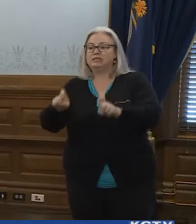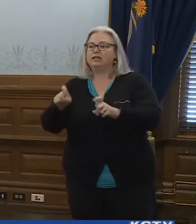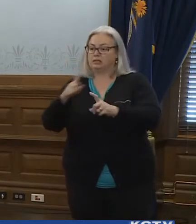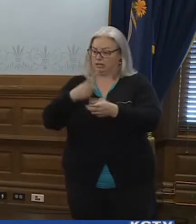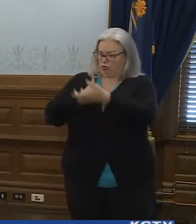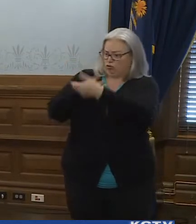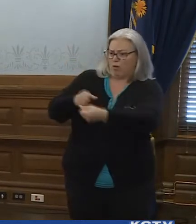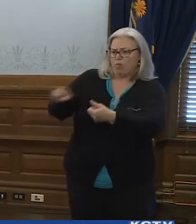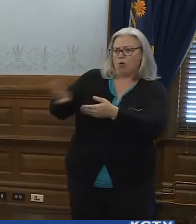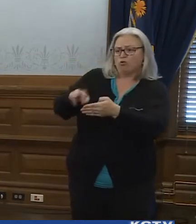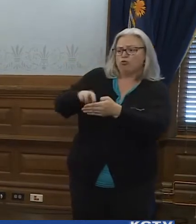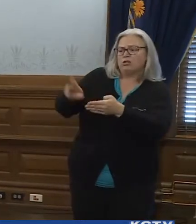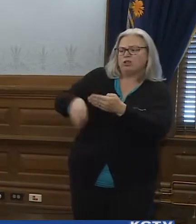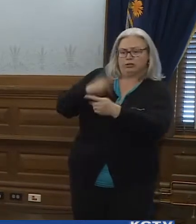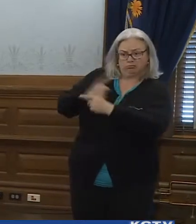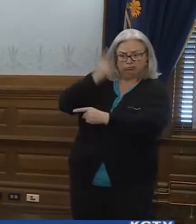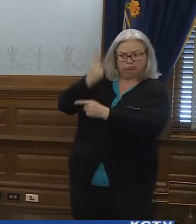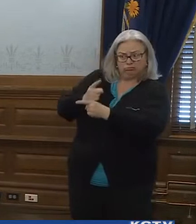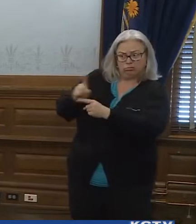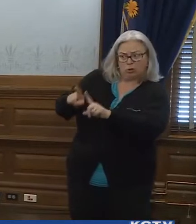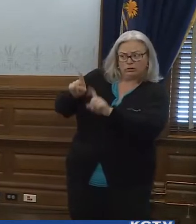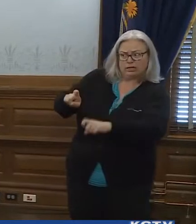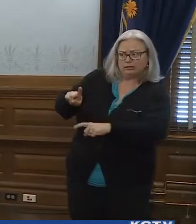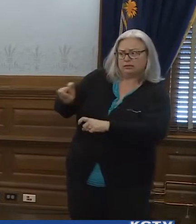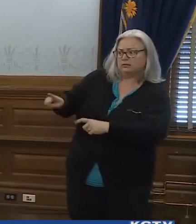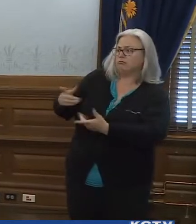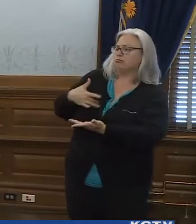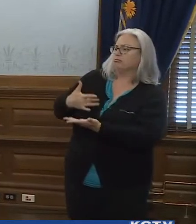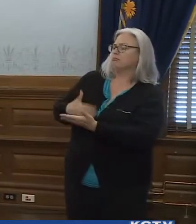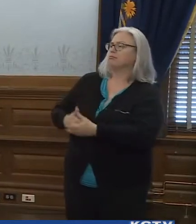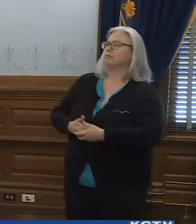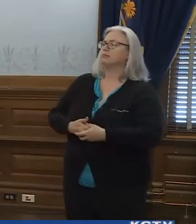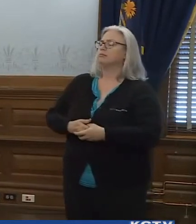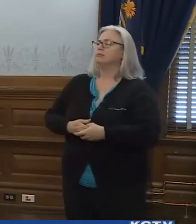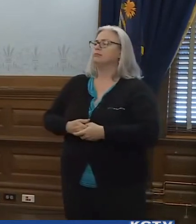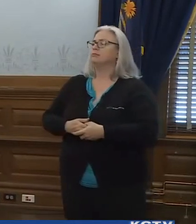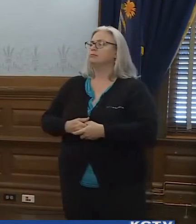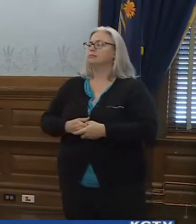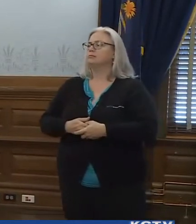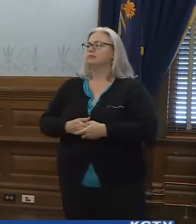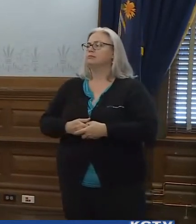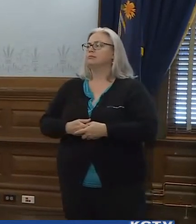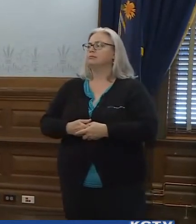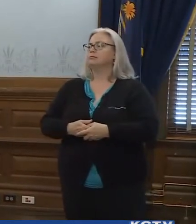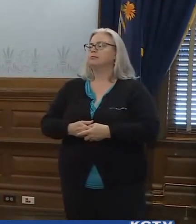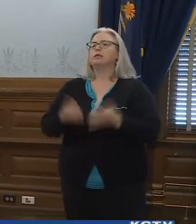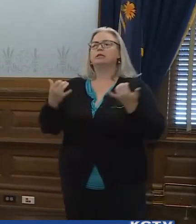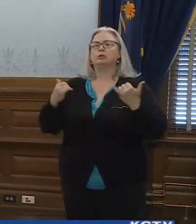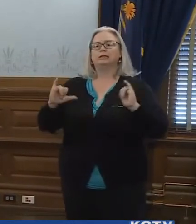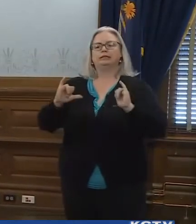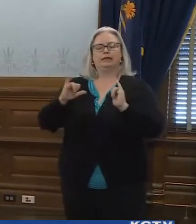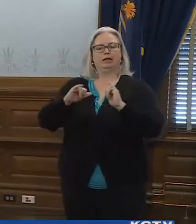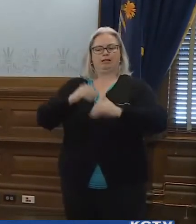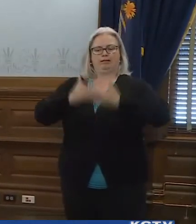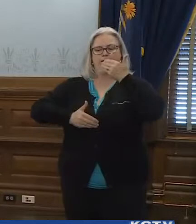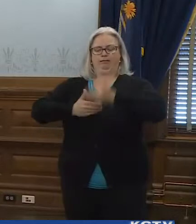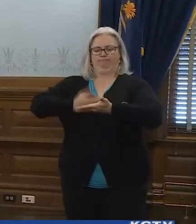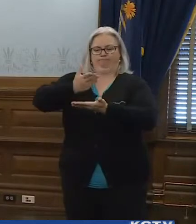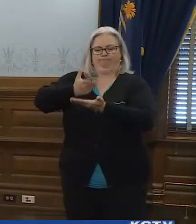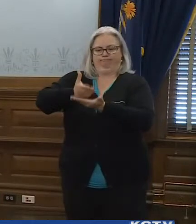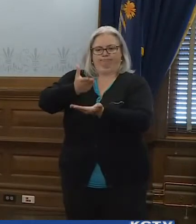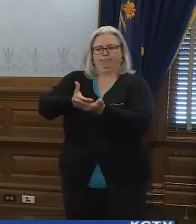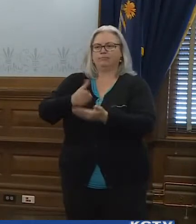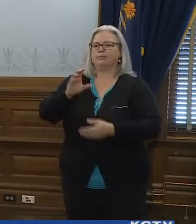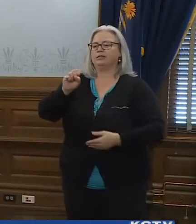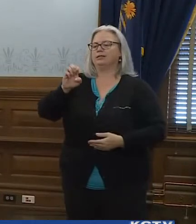that are coming out? How accurate are these tests, would you say? We are still validating the serology. We